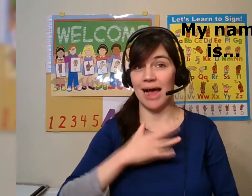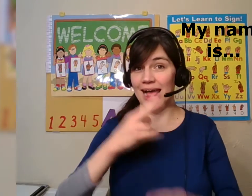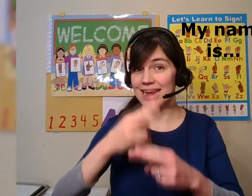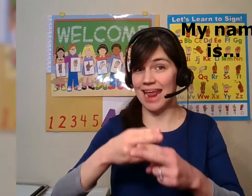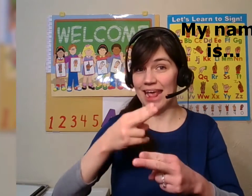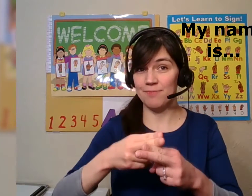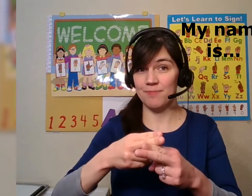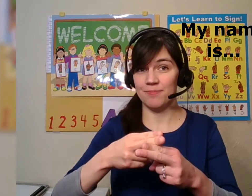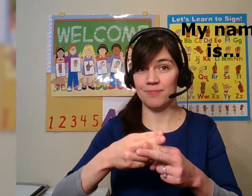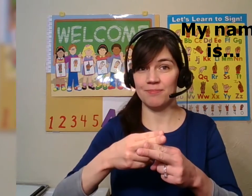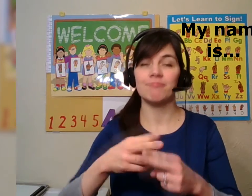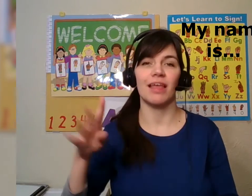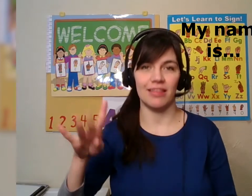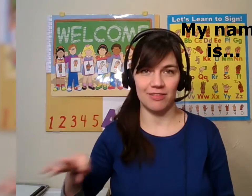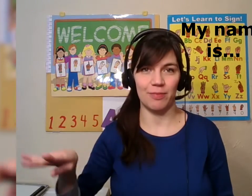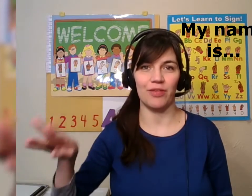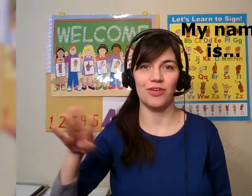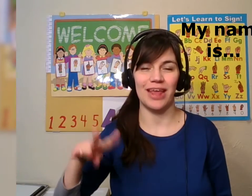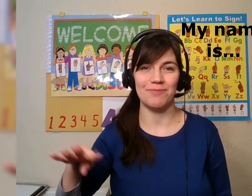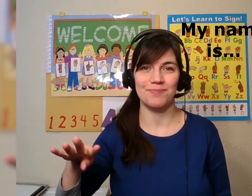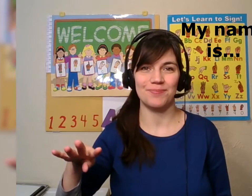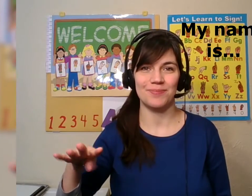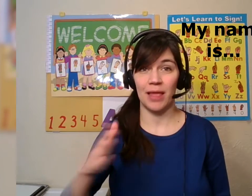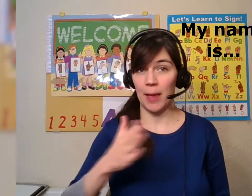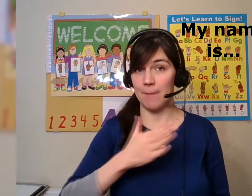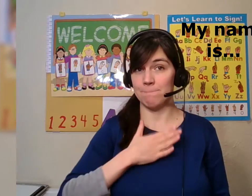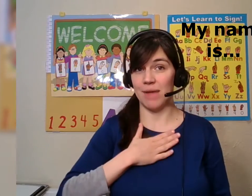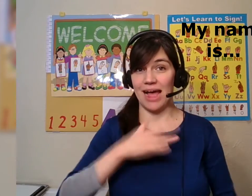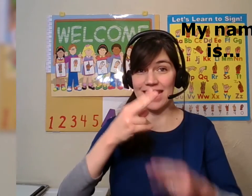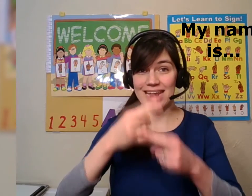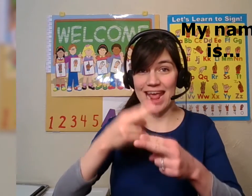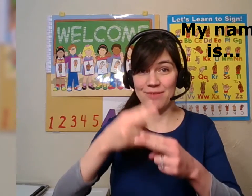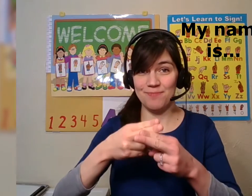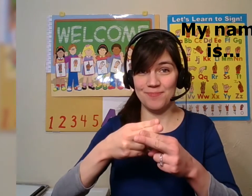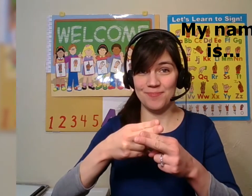My name, and then spell your name. My name.